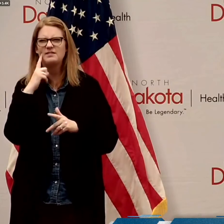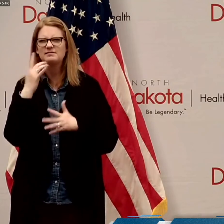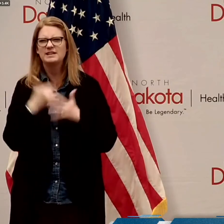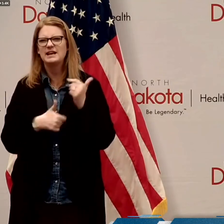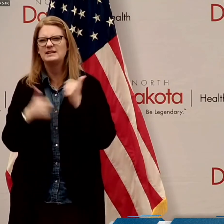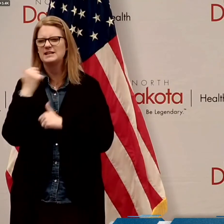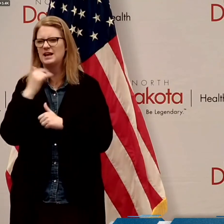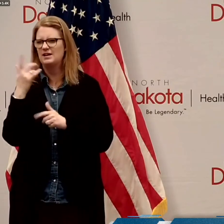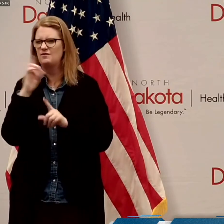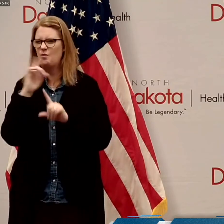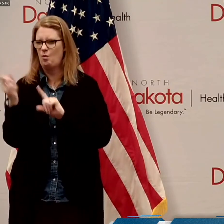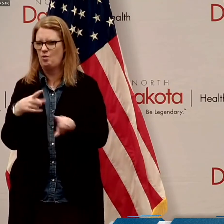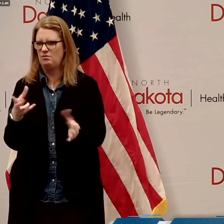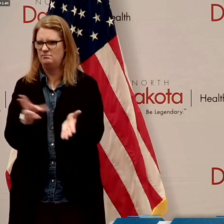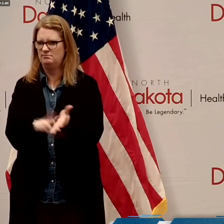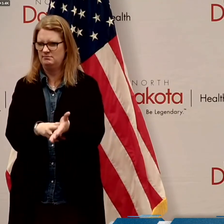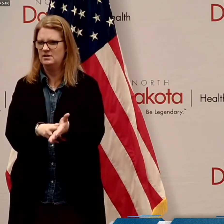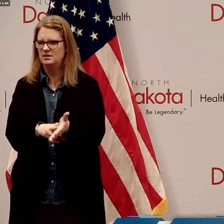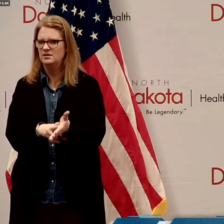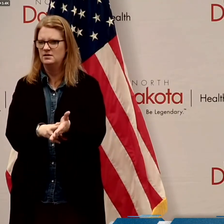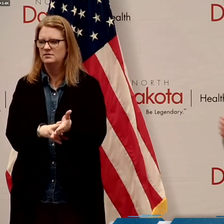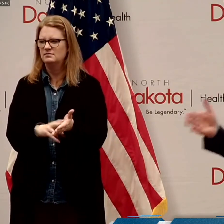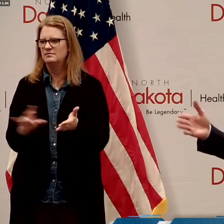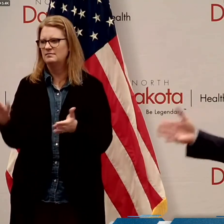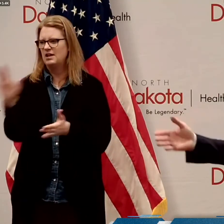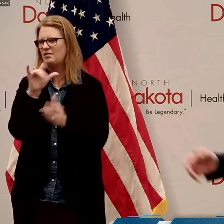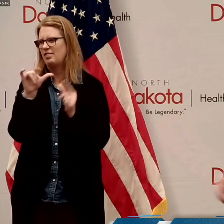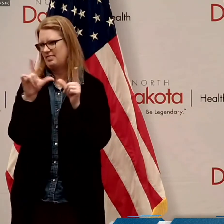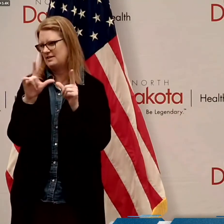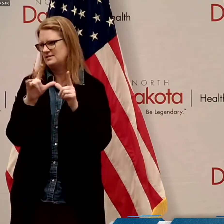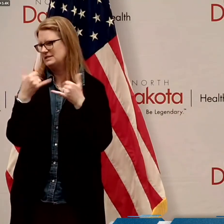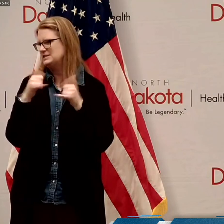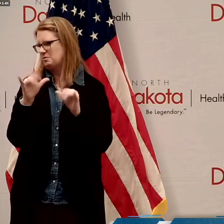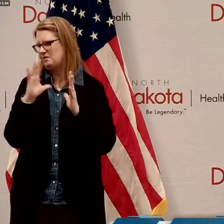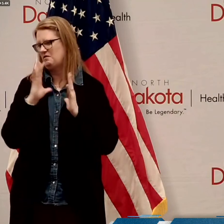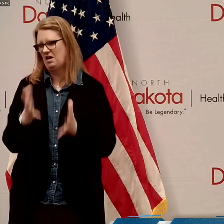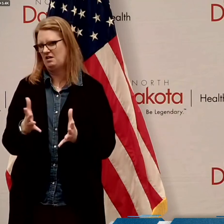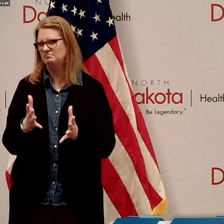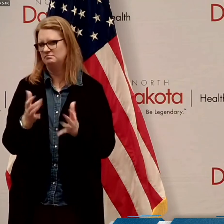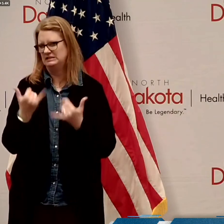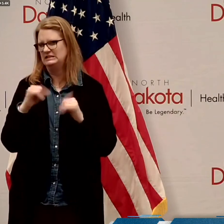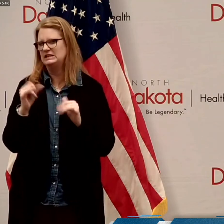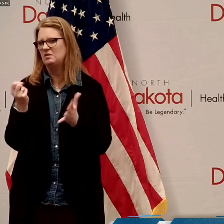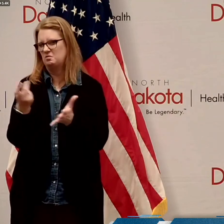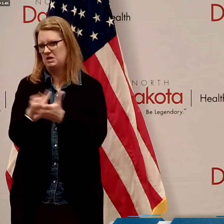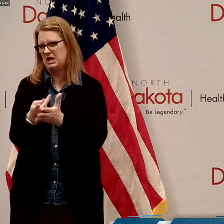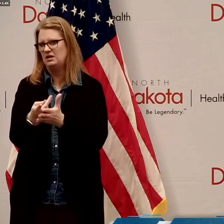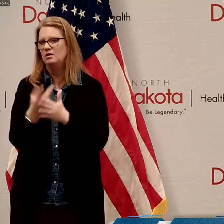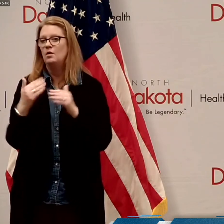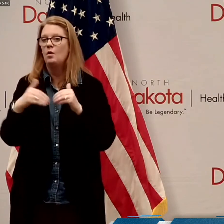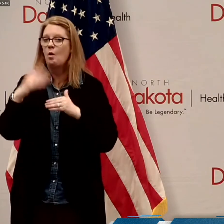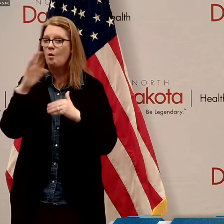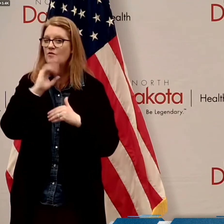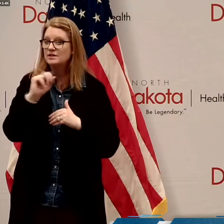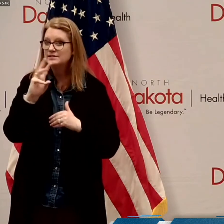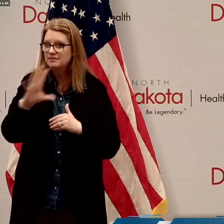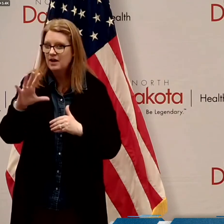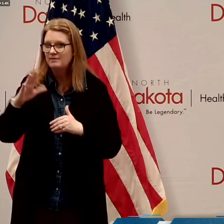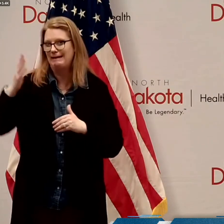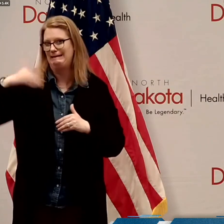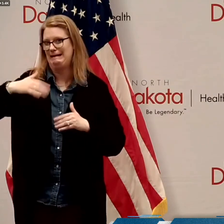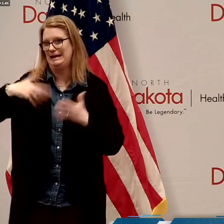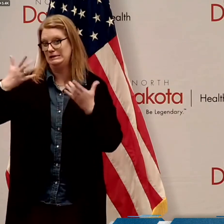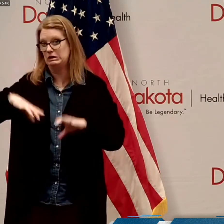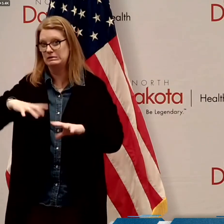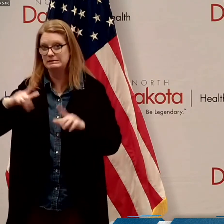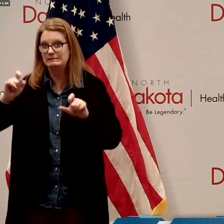applied for everybody that their licenses still were valid. And so if someone is over 65 and hasn't been able to take a retest and